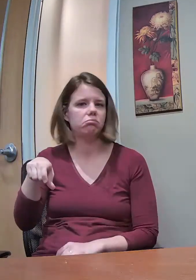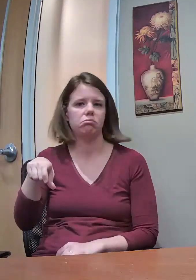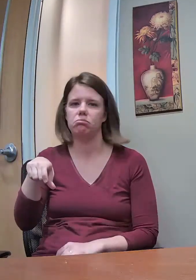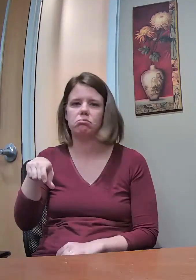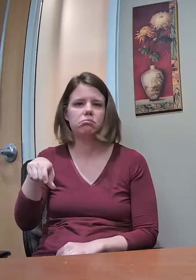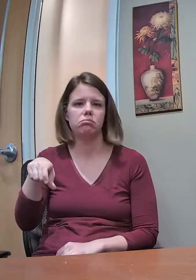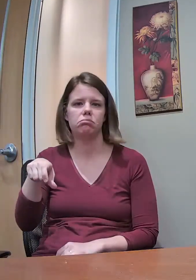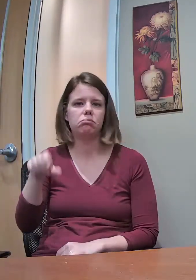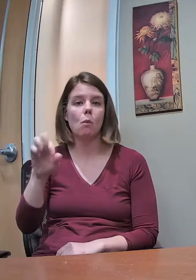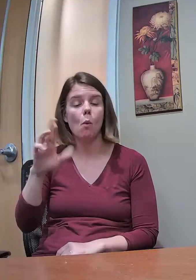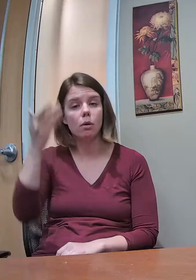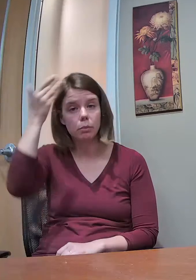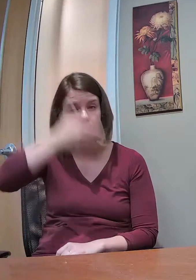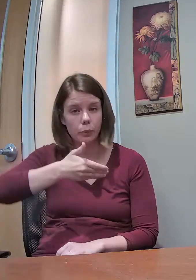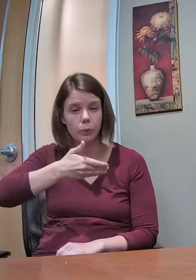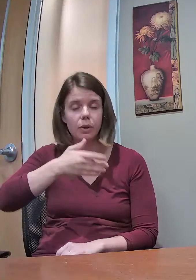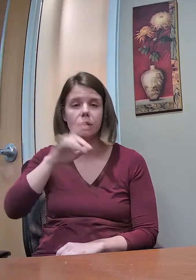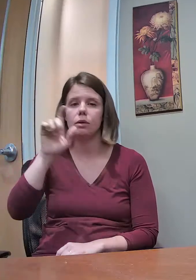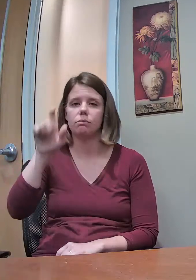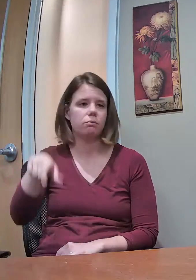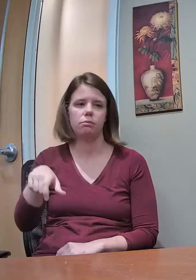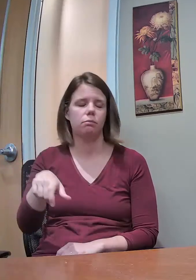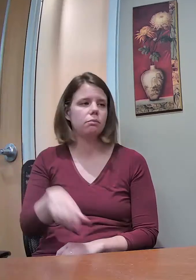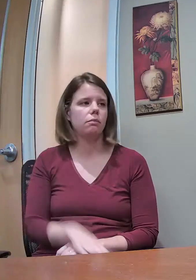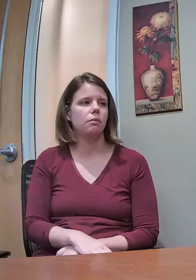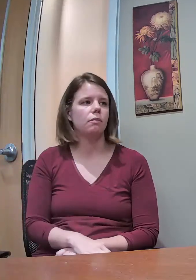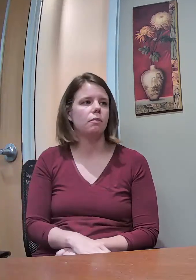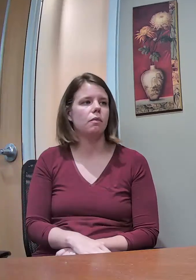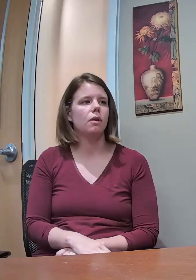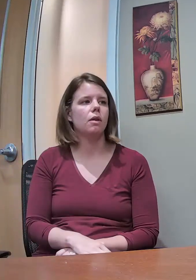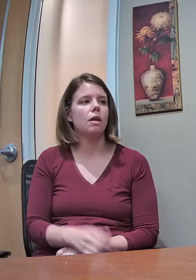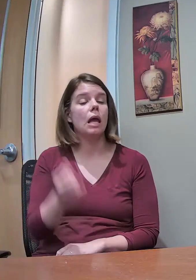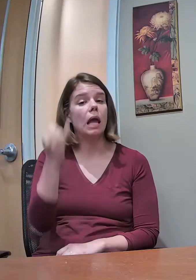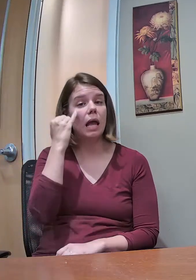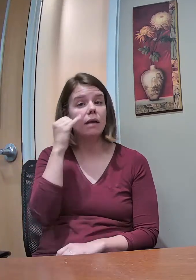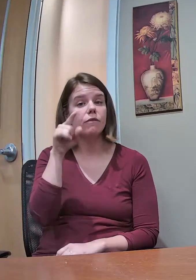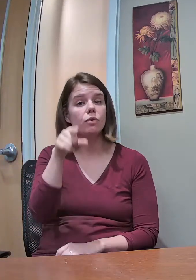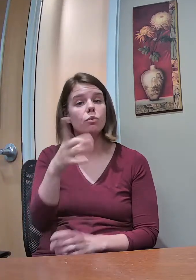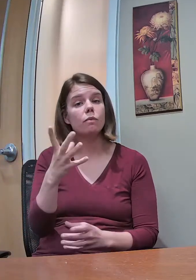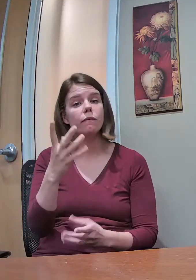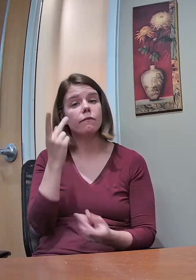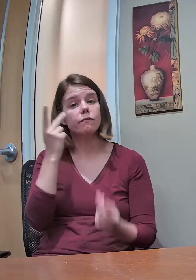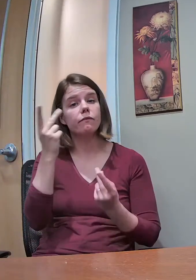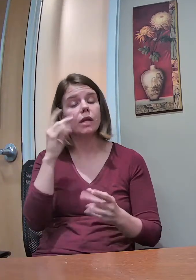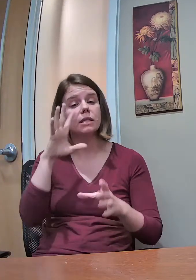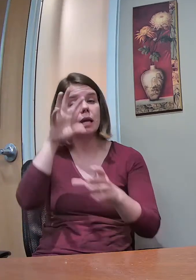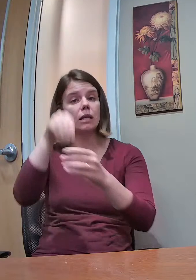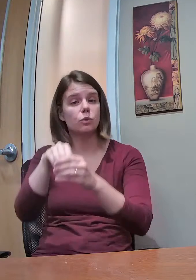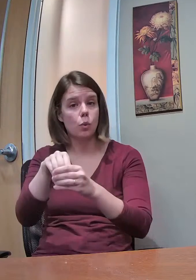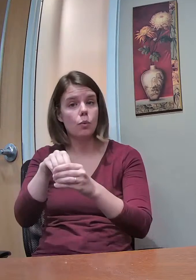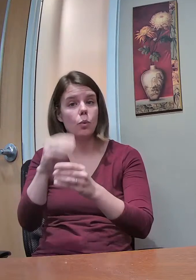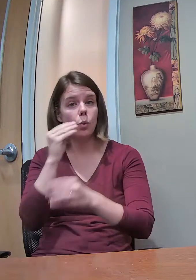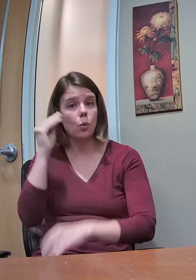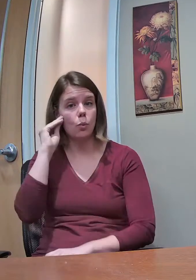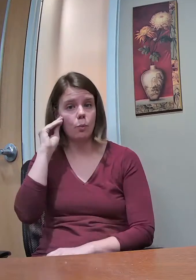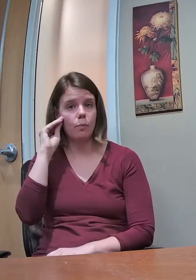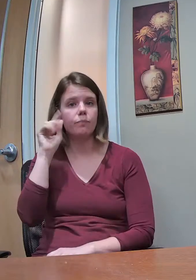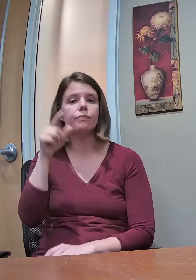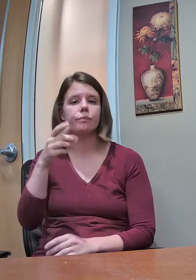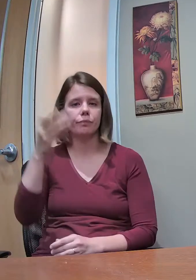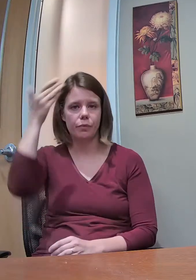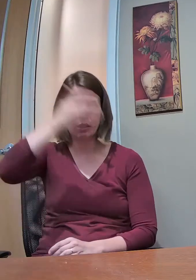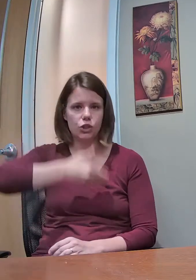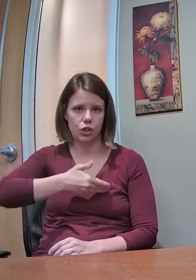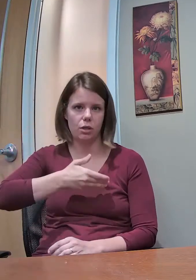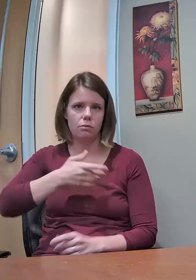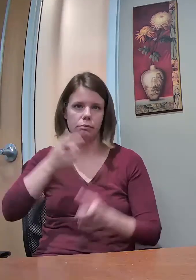immunized, if you come indoors to do a visit because you can't visit outdoors, you're not fully vaccinated,